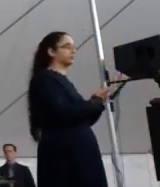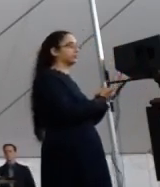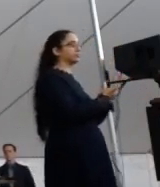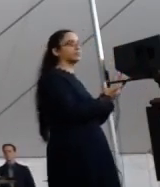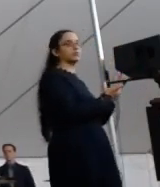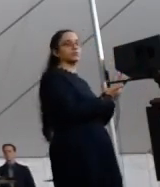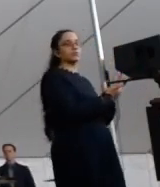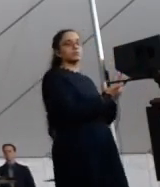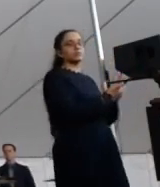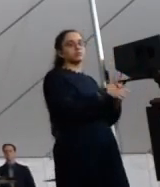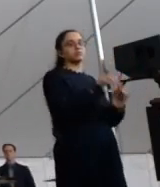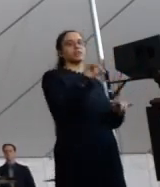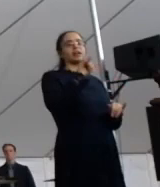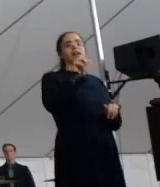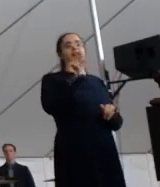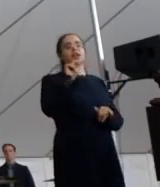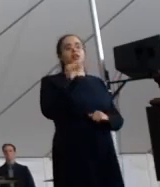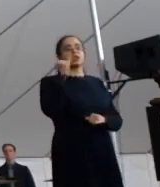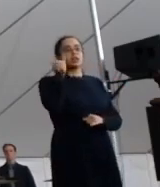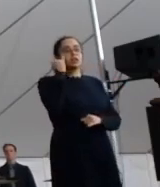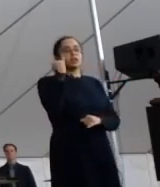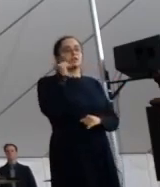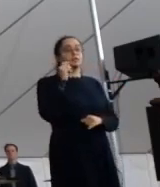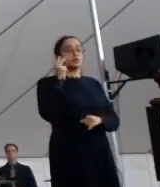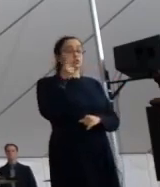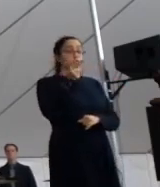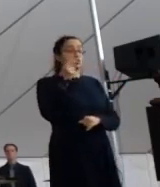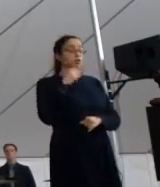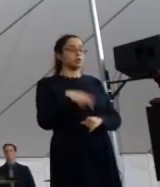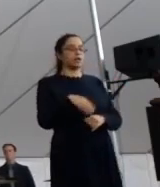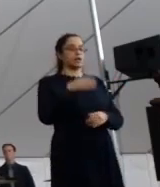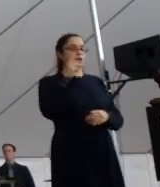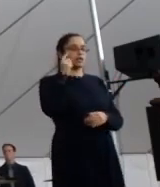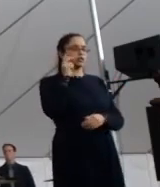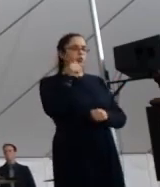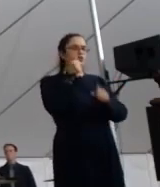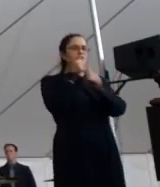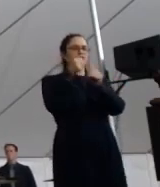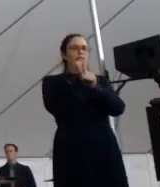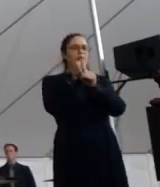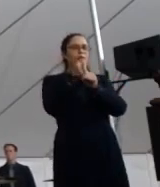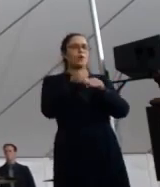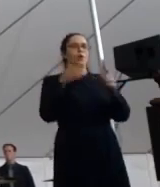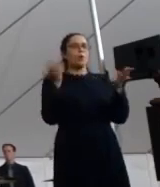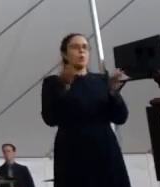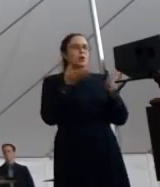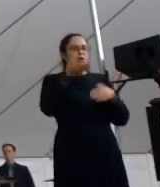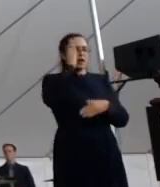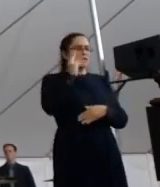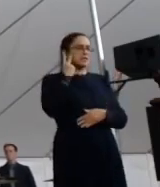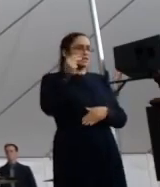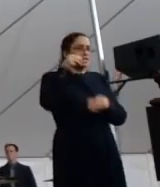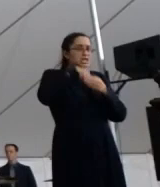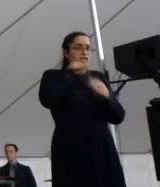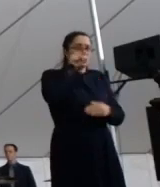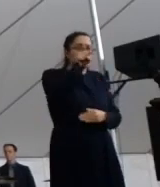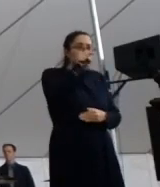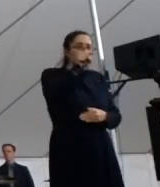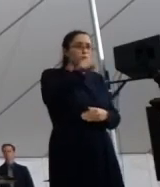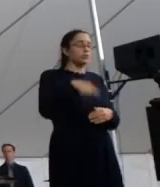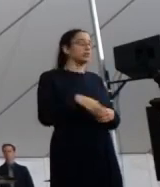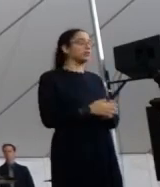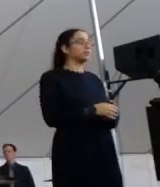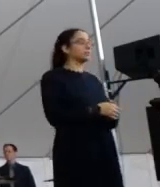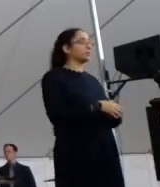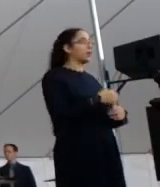Don, if you ever could just look in the mirror like your mom and I do, if you could ever see. See, I can't make you see for it. As much as I'd love for